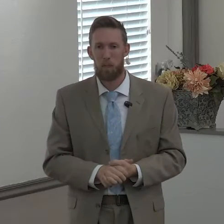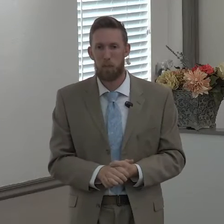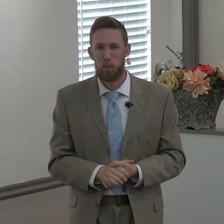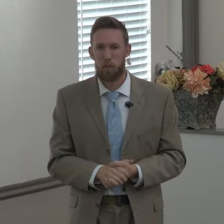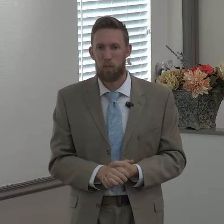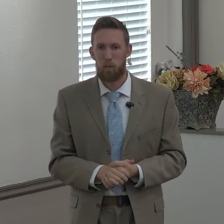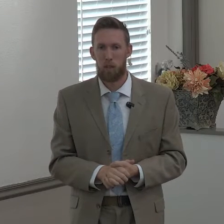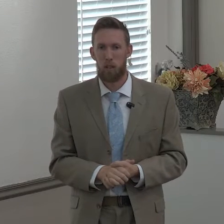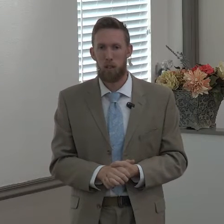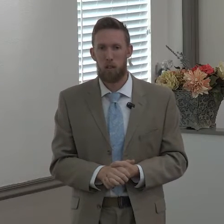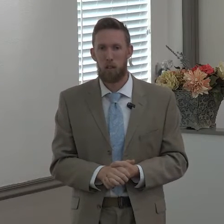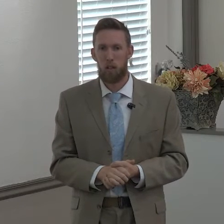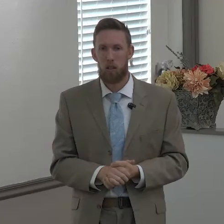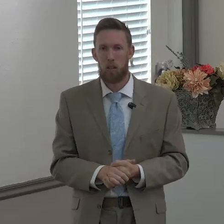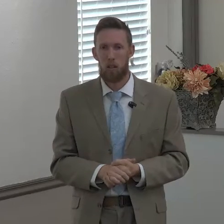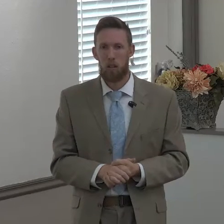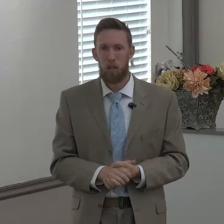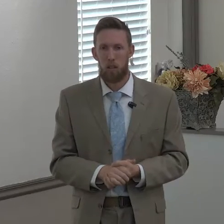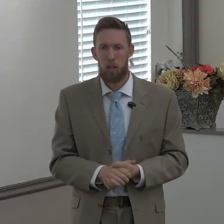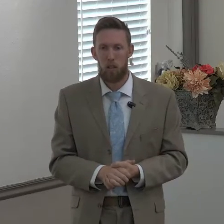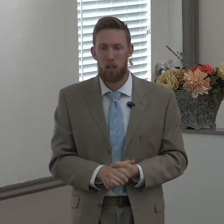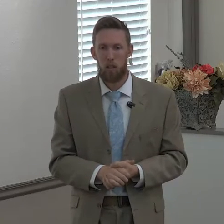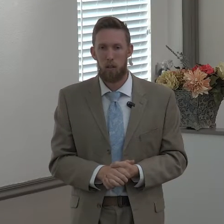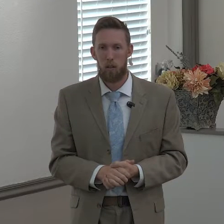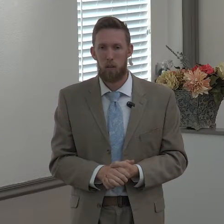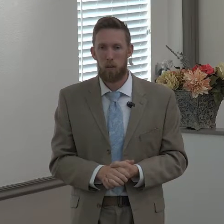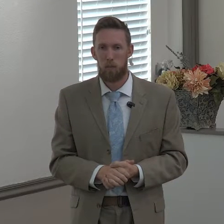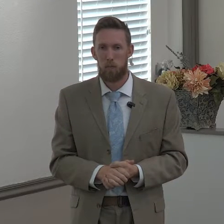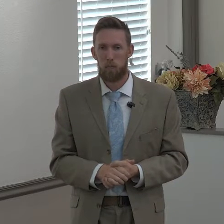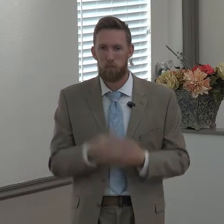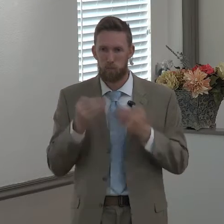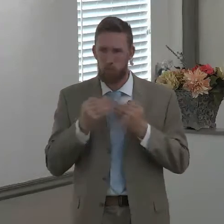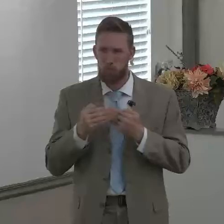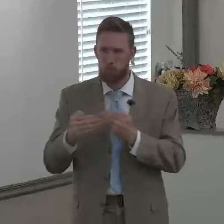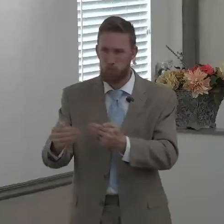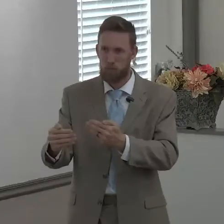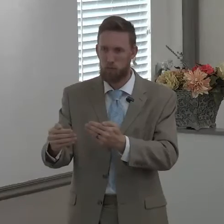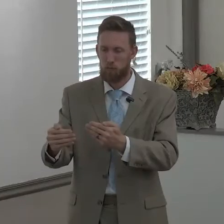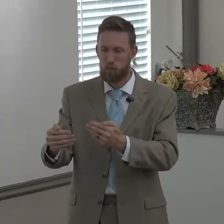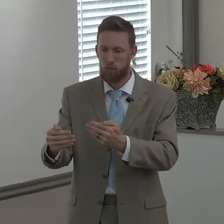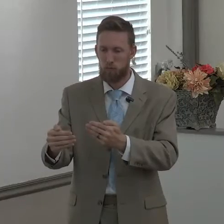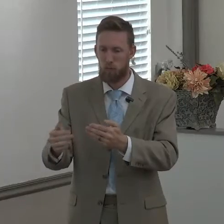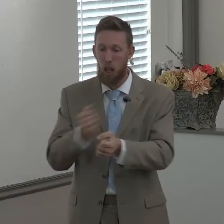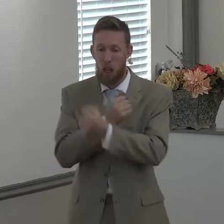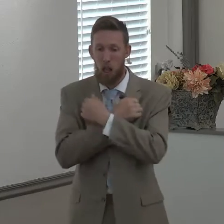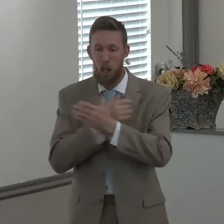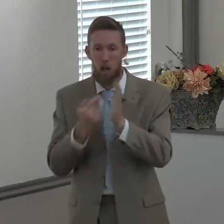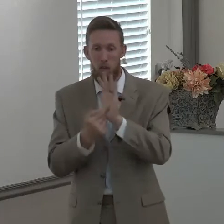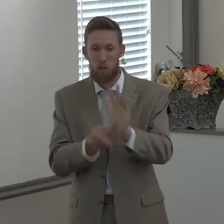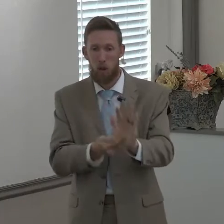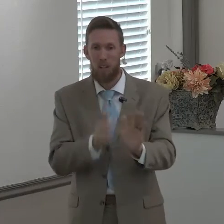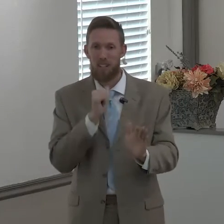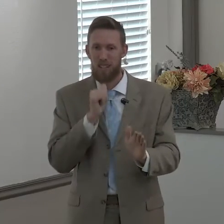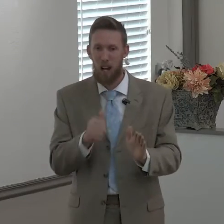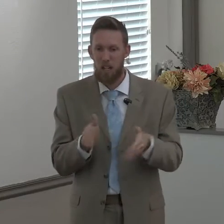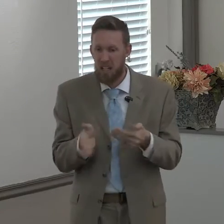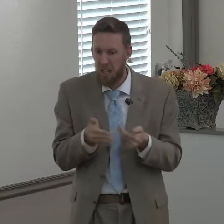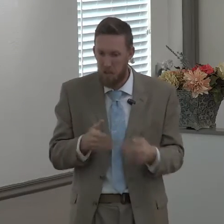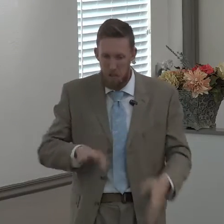important for a family to know what's going on with a family? Amen, say amen. Amen. It is, it's amen.